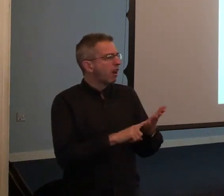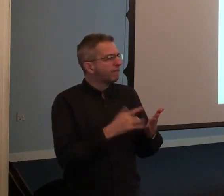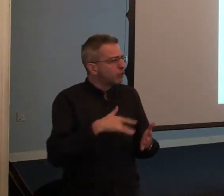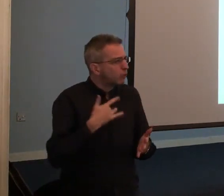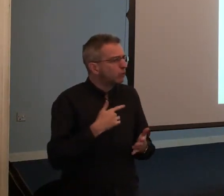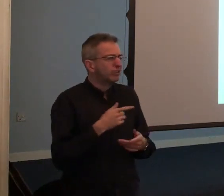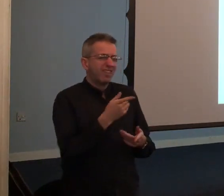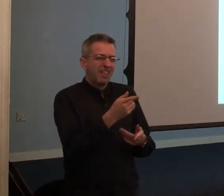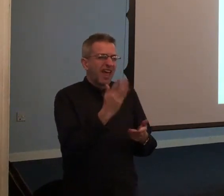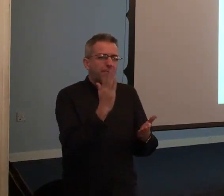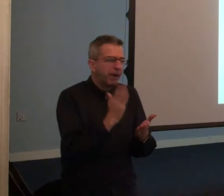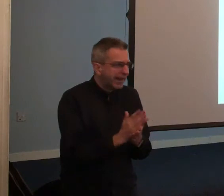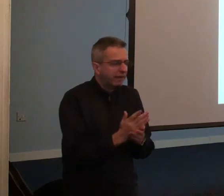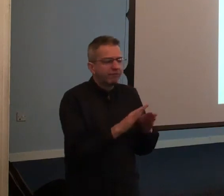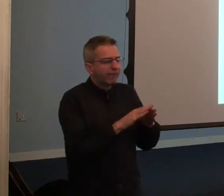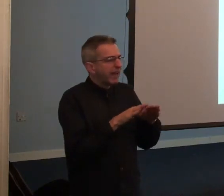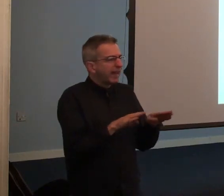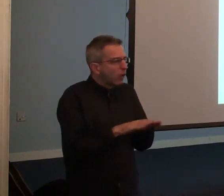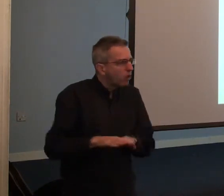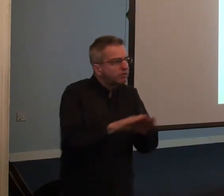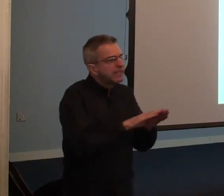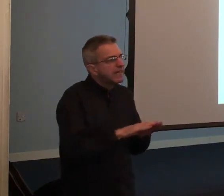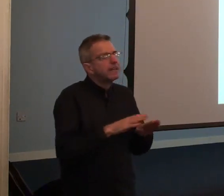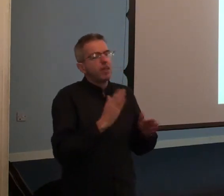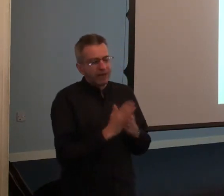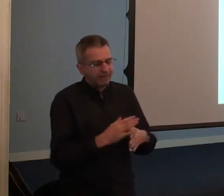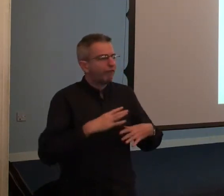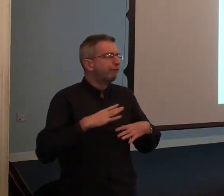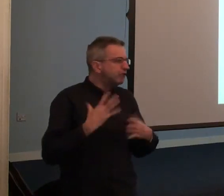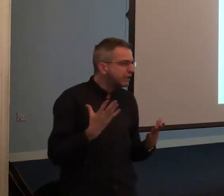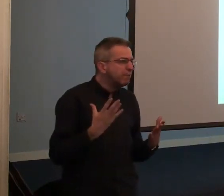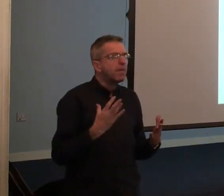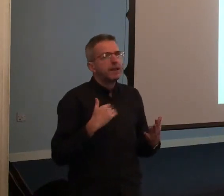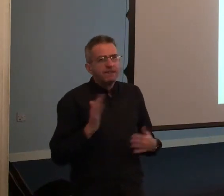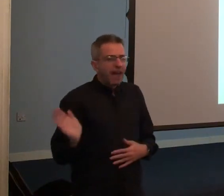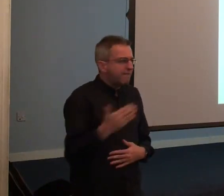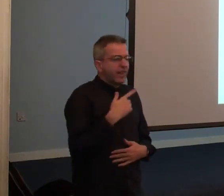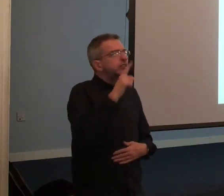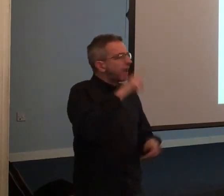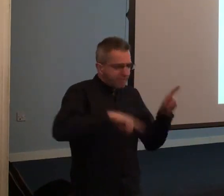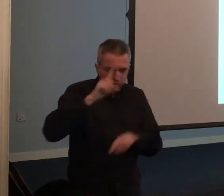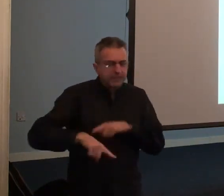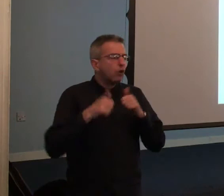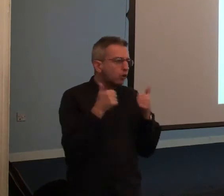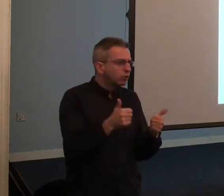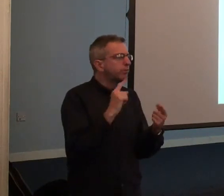And she thought that the students would really have quite liberal views. They would believe in freedom,